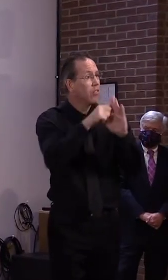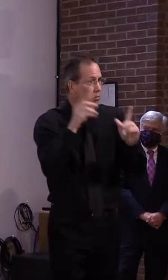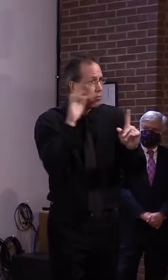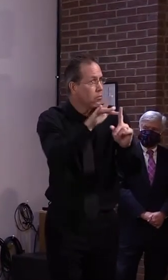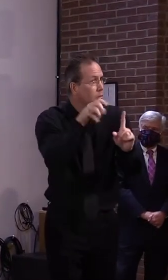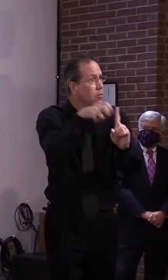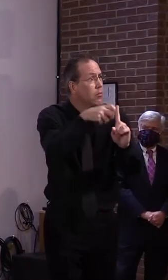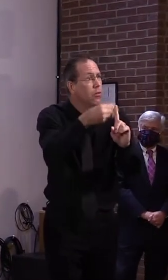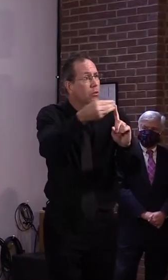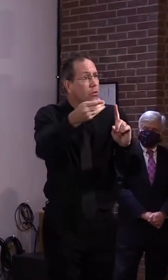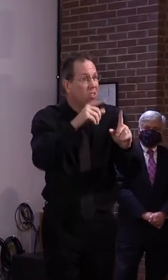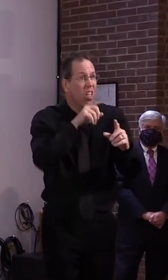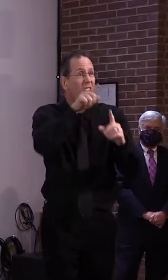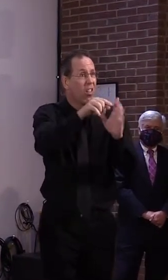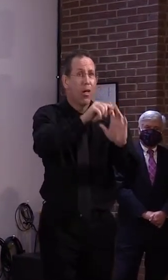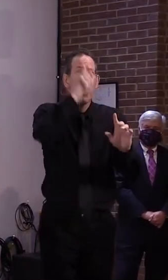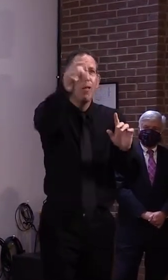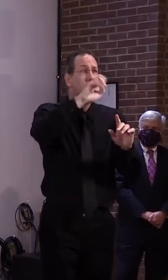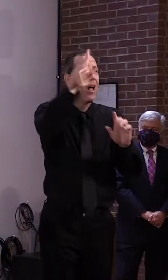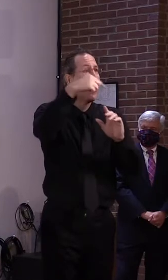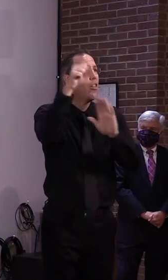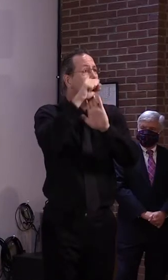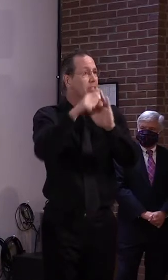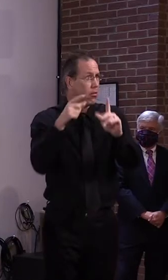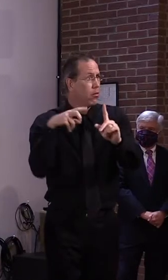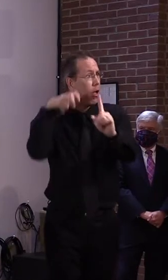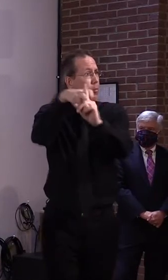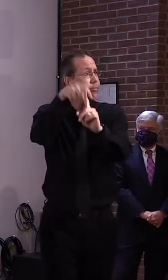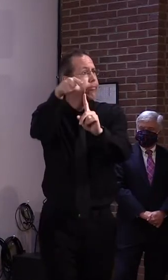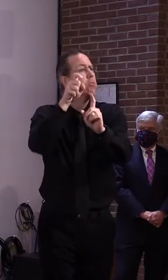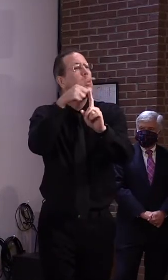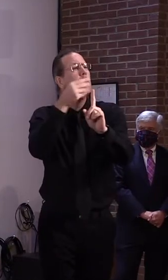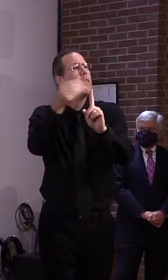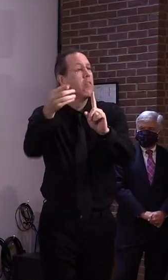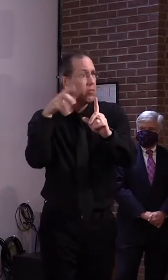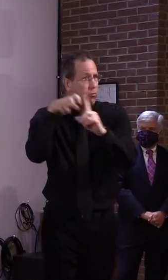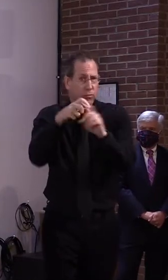phone is in state or out of state. But at the same time,